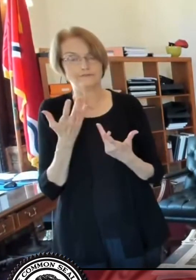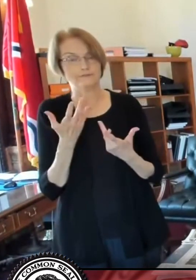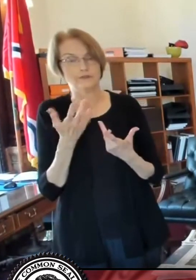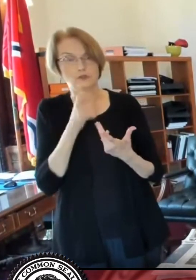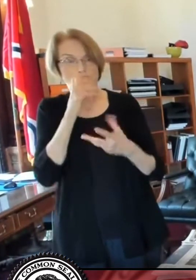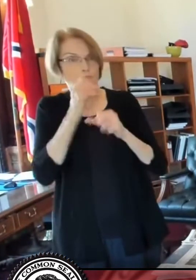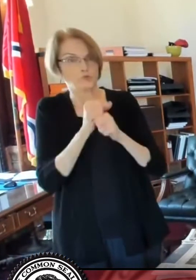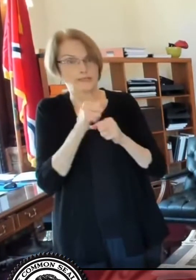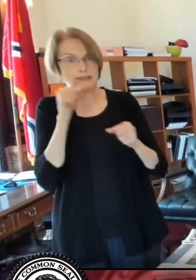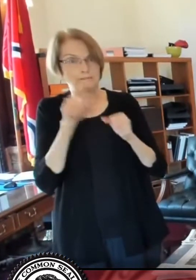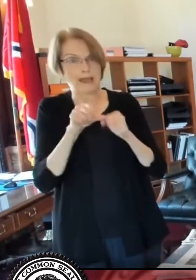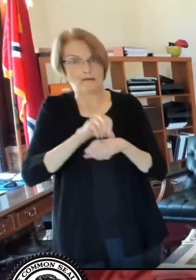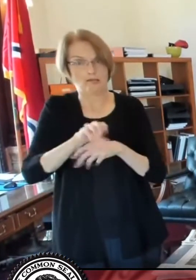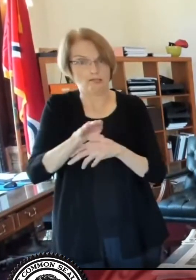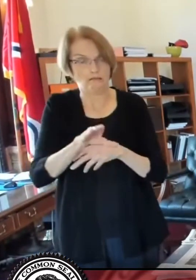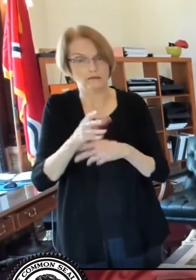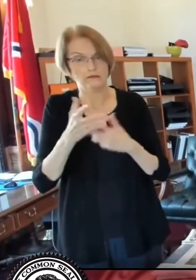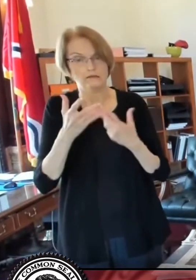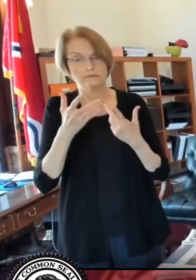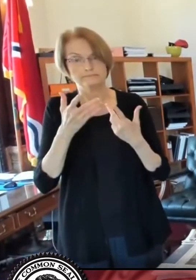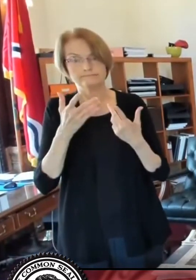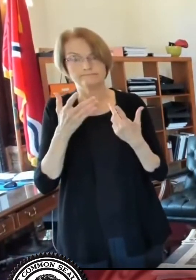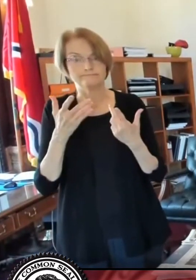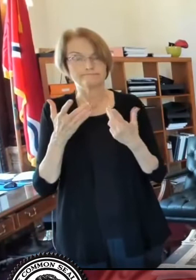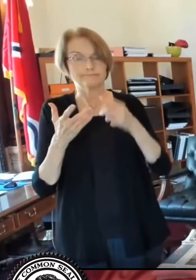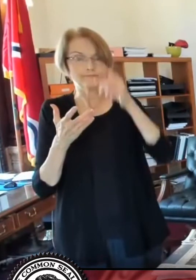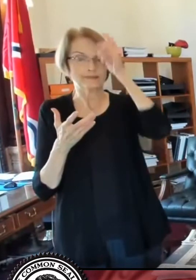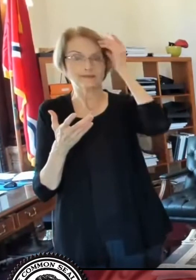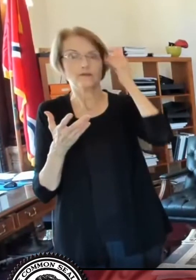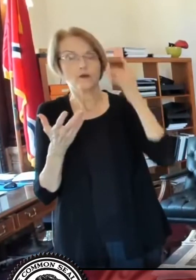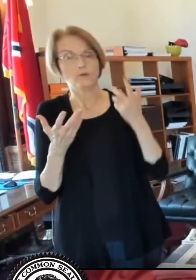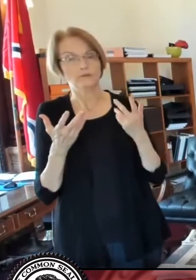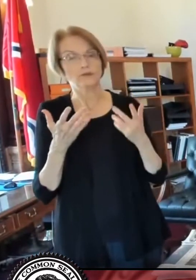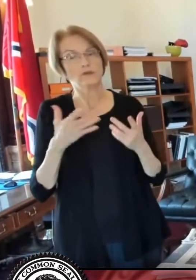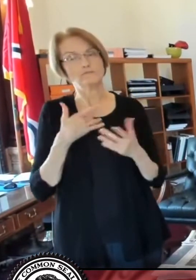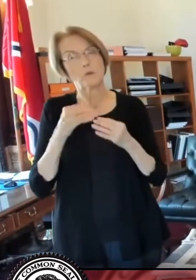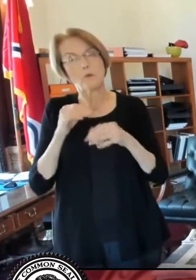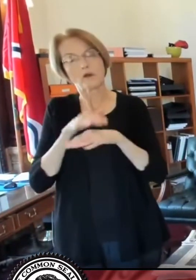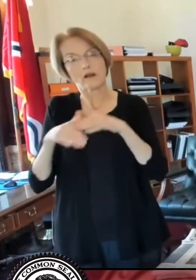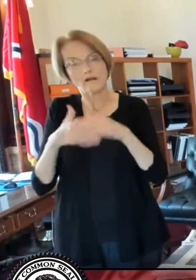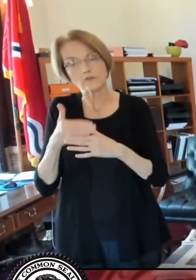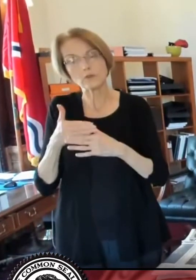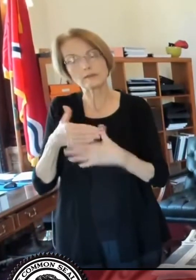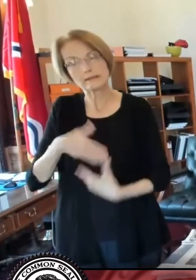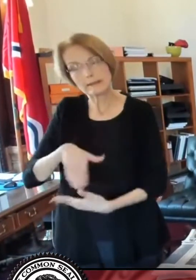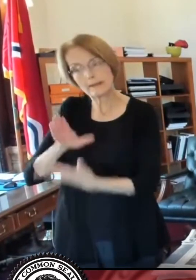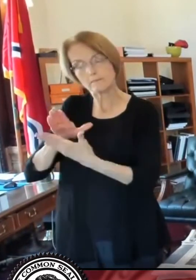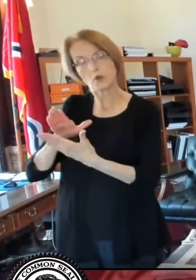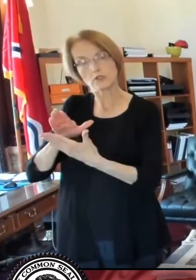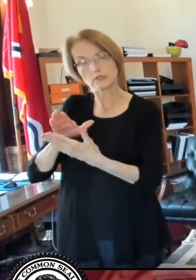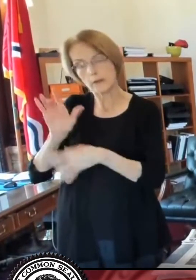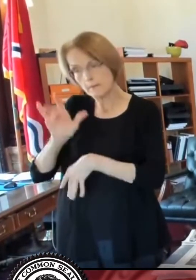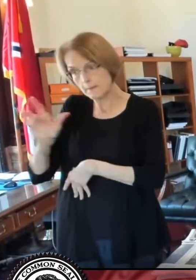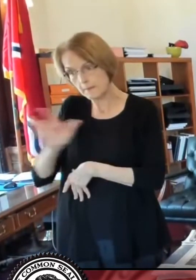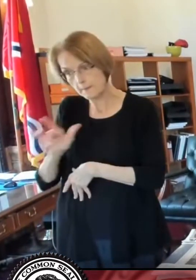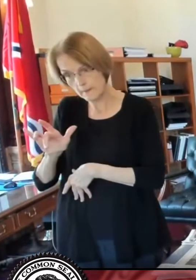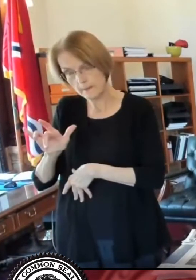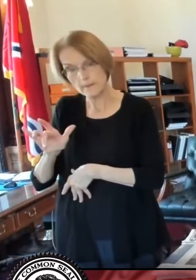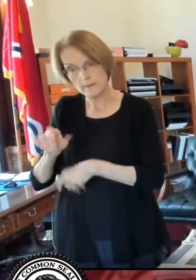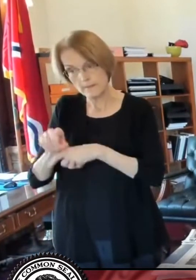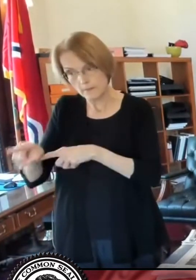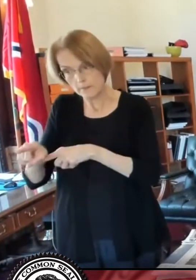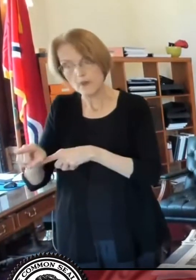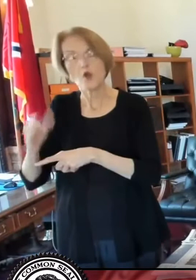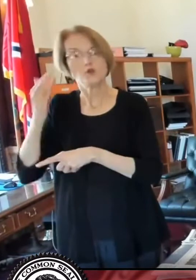mail, and you just, would feel more comfortable going and voting in person where your ballot will